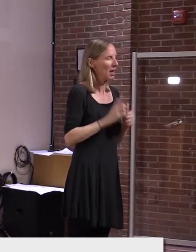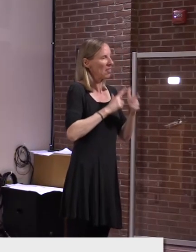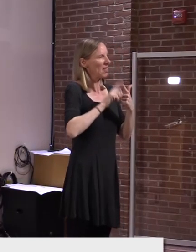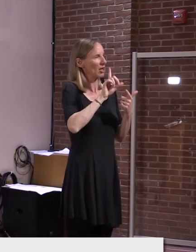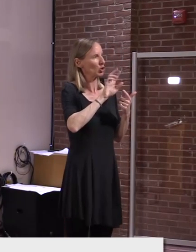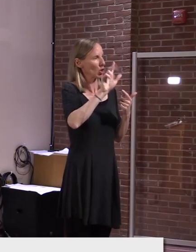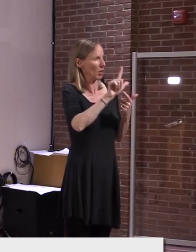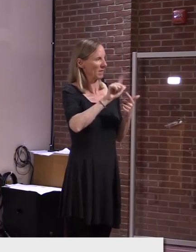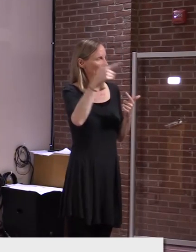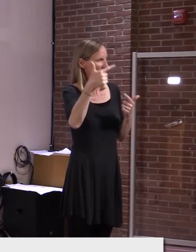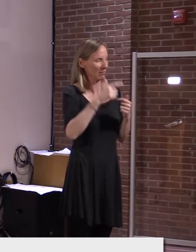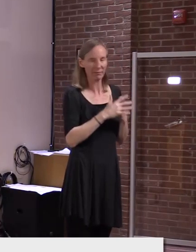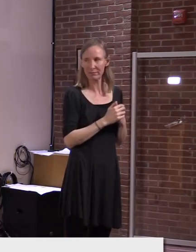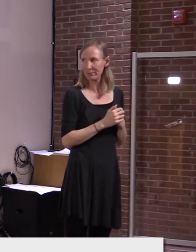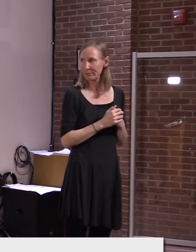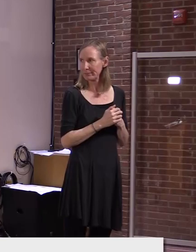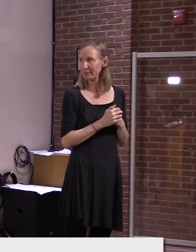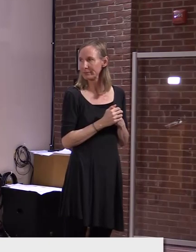Duffy.